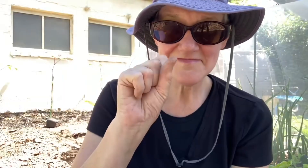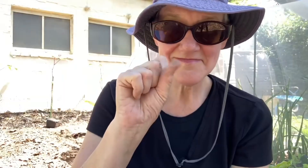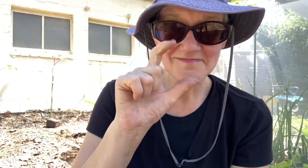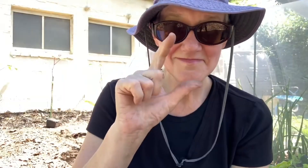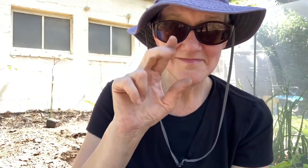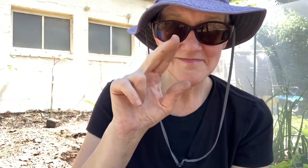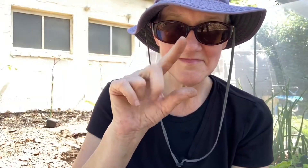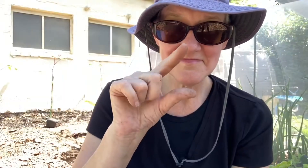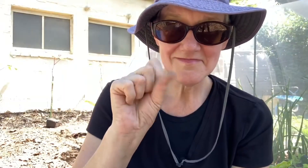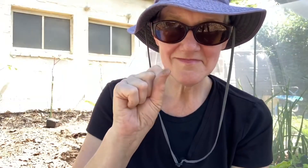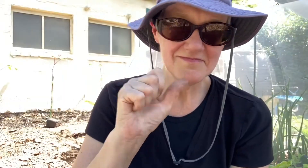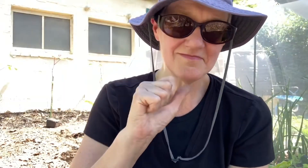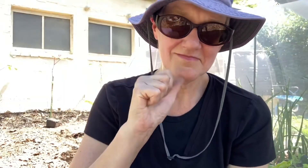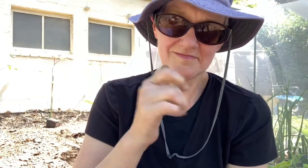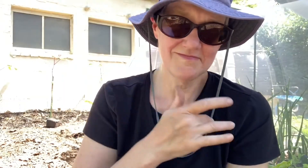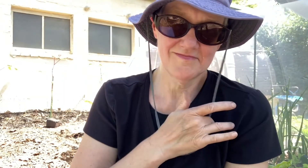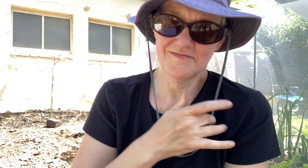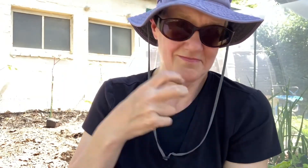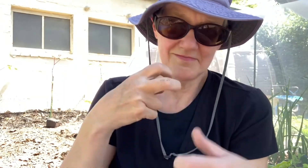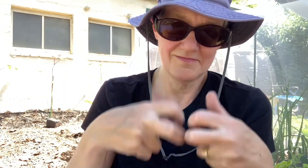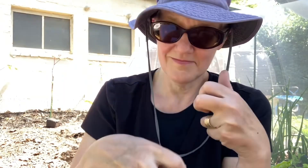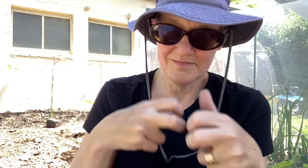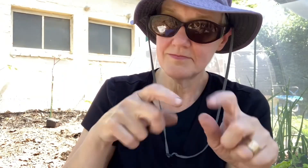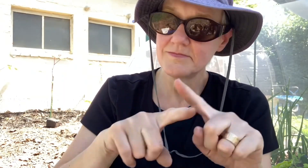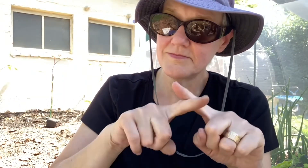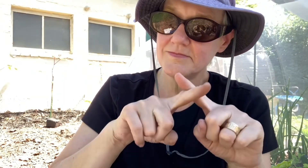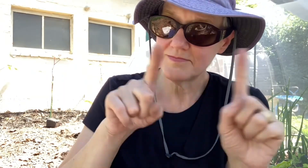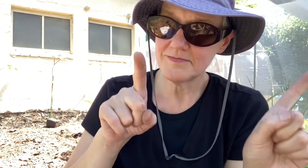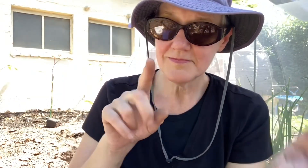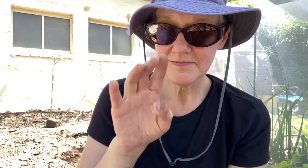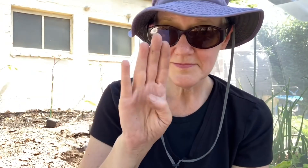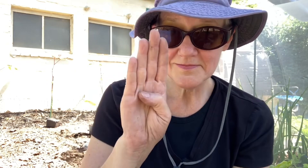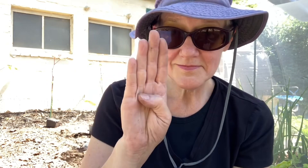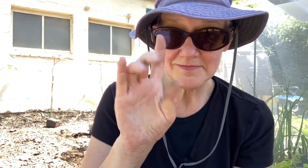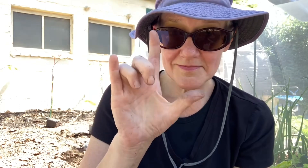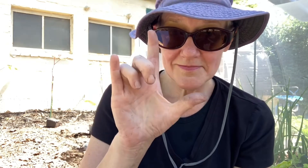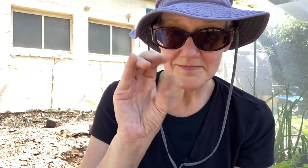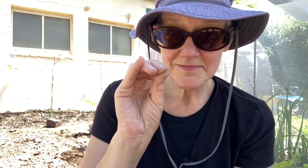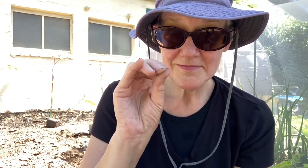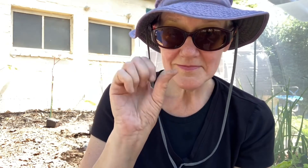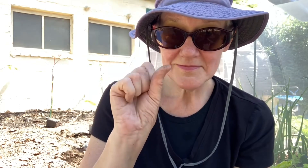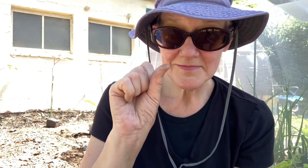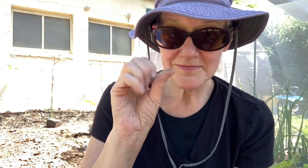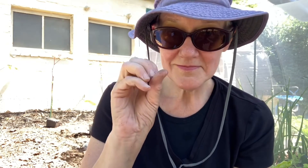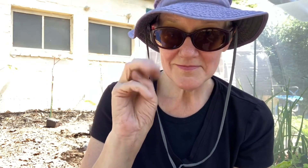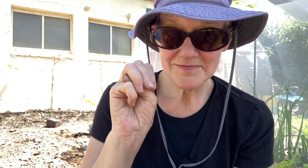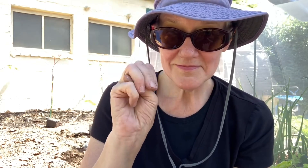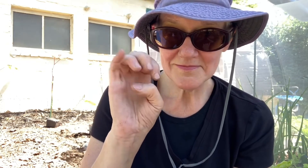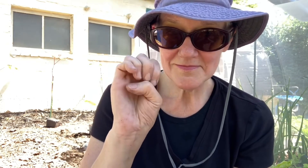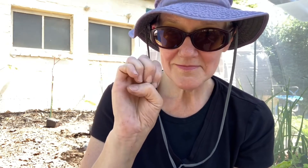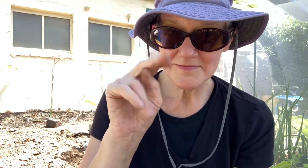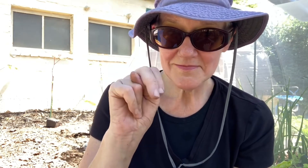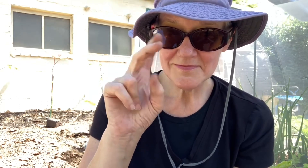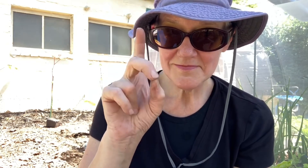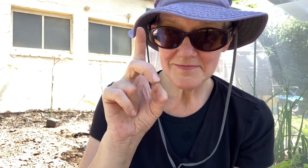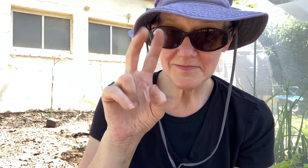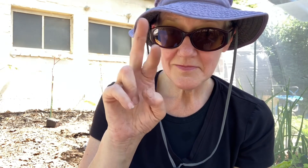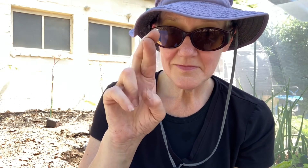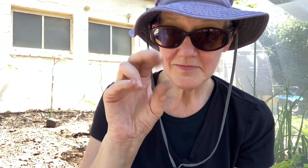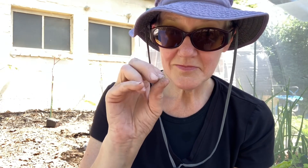Now, summer temperatures, slugs don't tend to be a problem, but one of my summer issues is